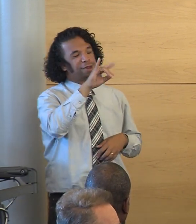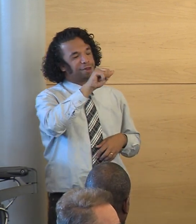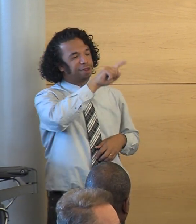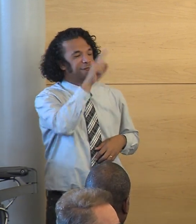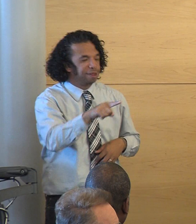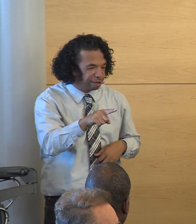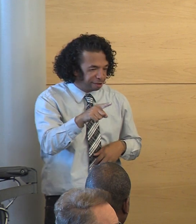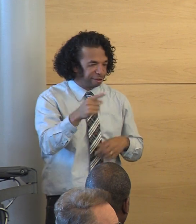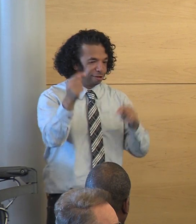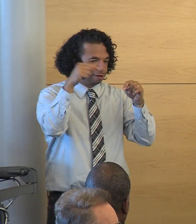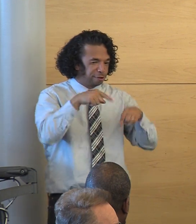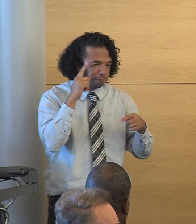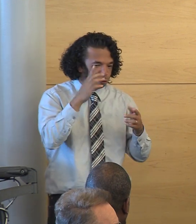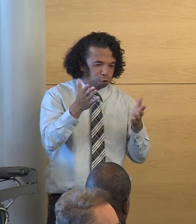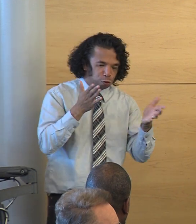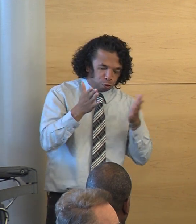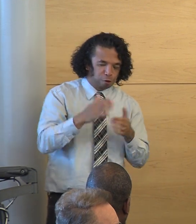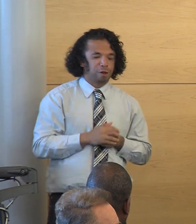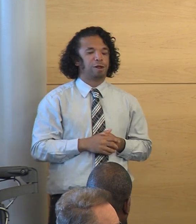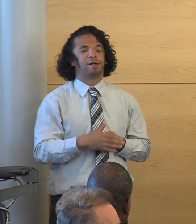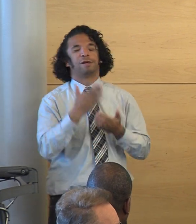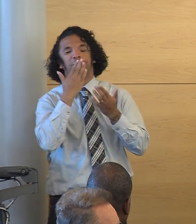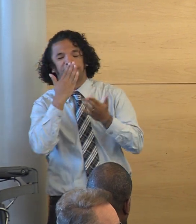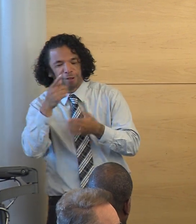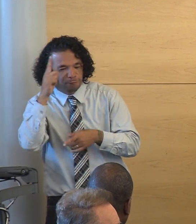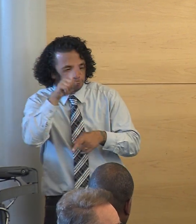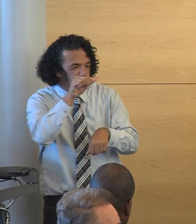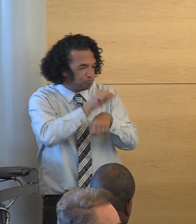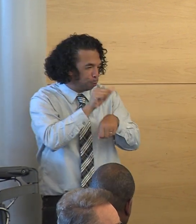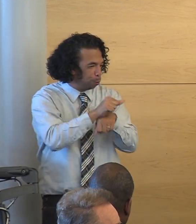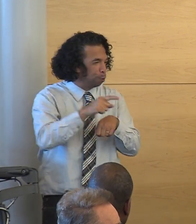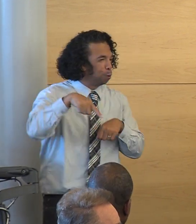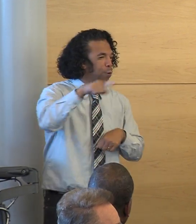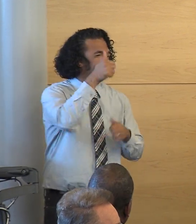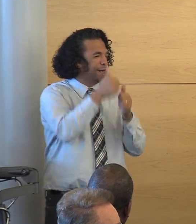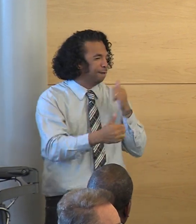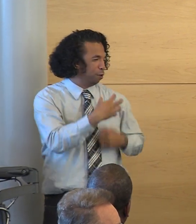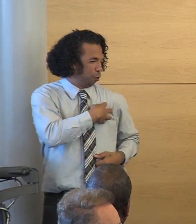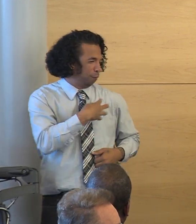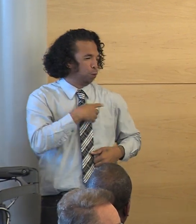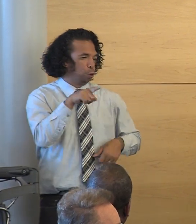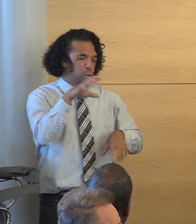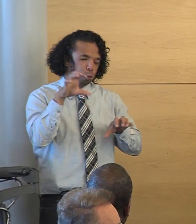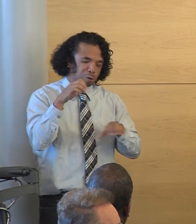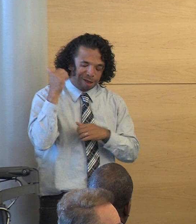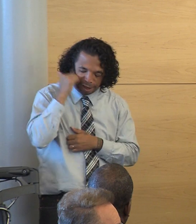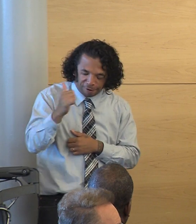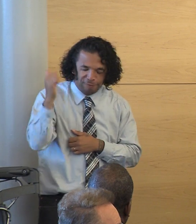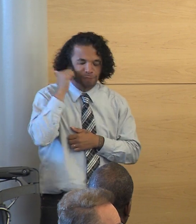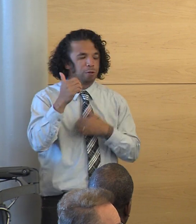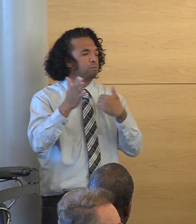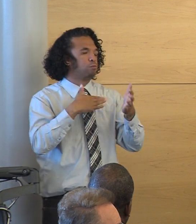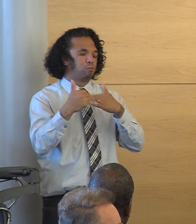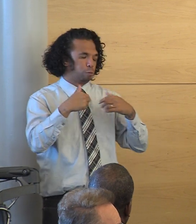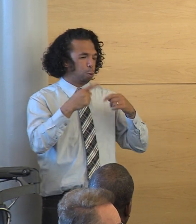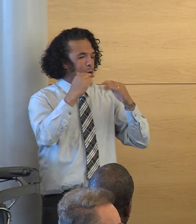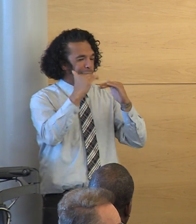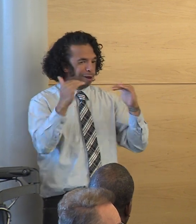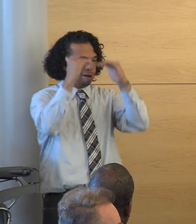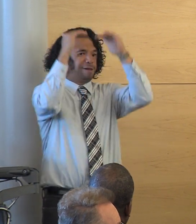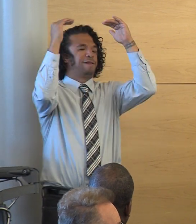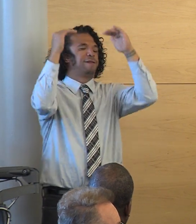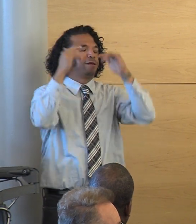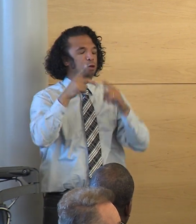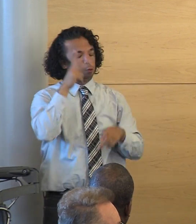And Kevin Stuckey from SPOG, thank you for the work that every officer does every day, regardless of their rank, to keep